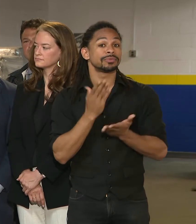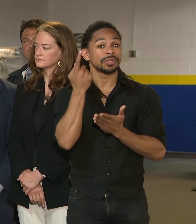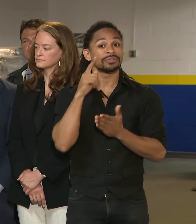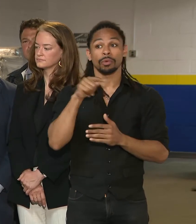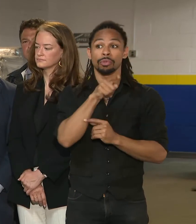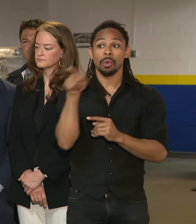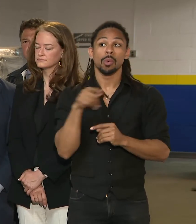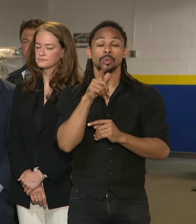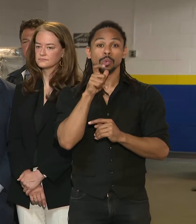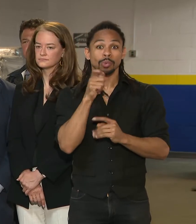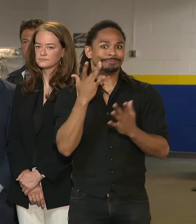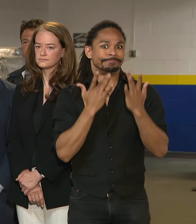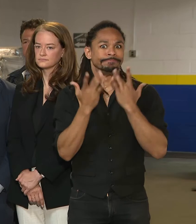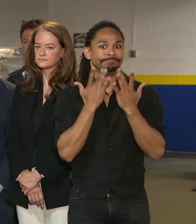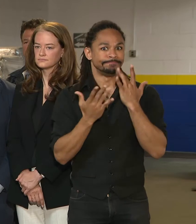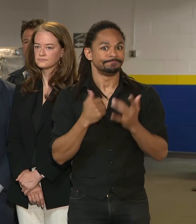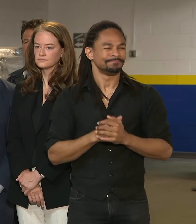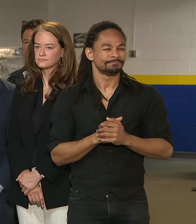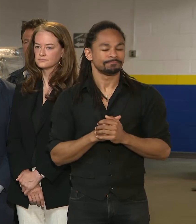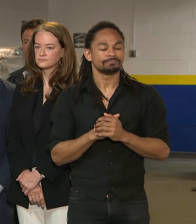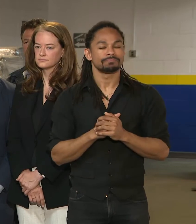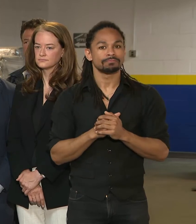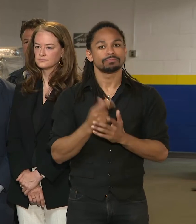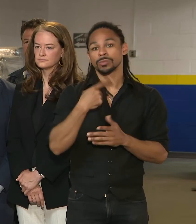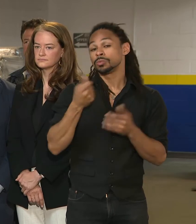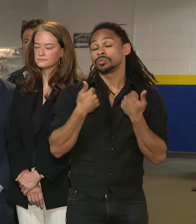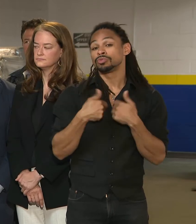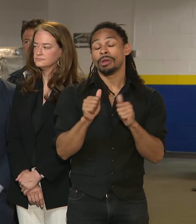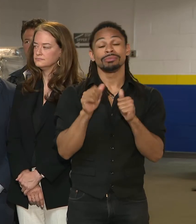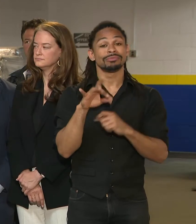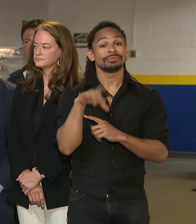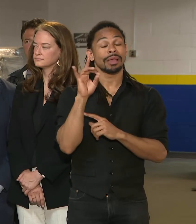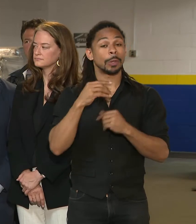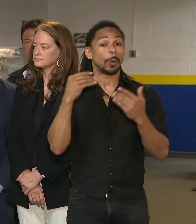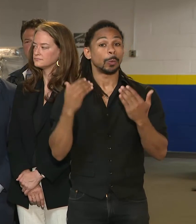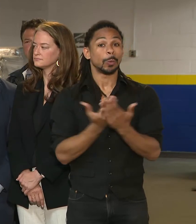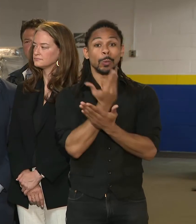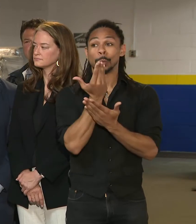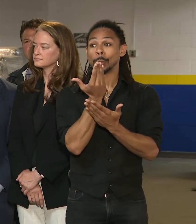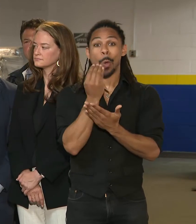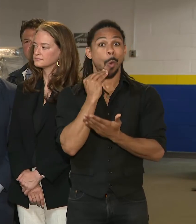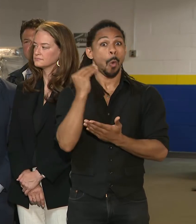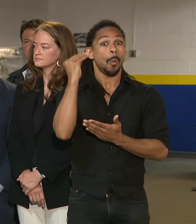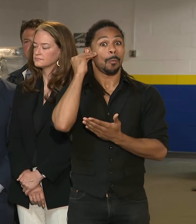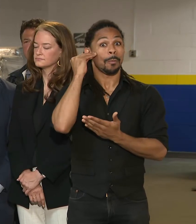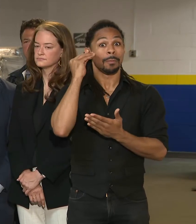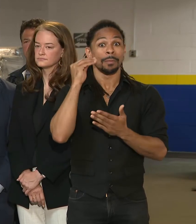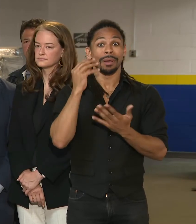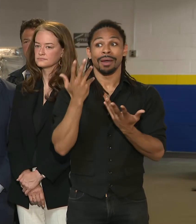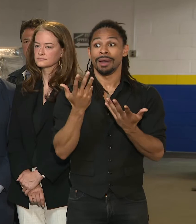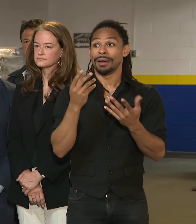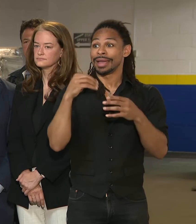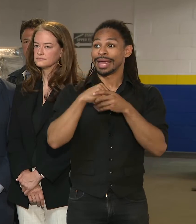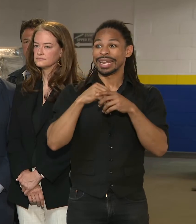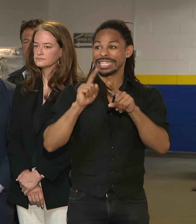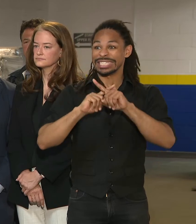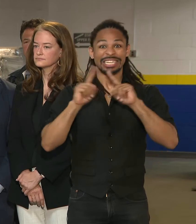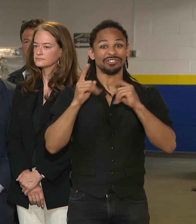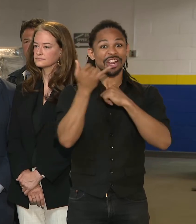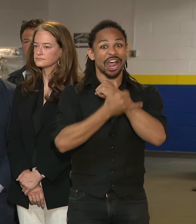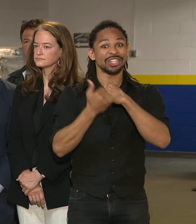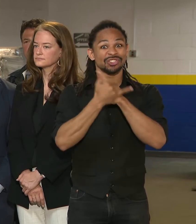need, trying to find a new home in another country is